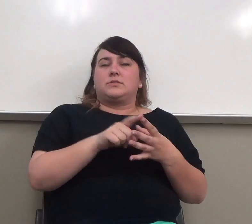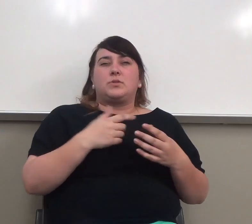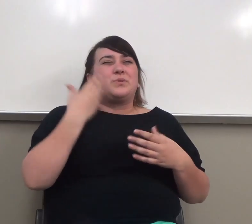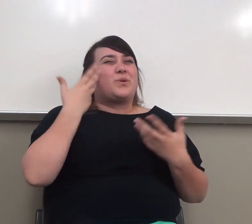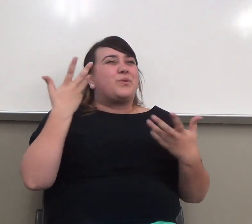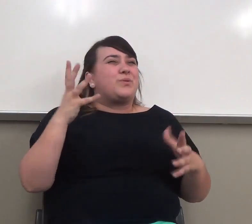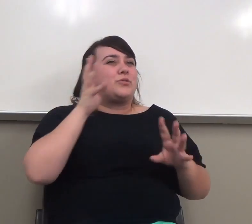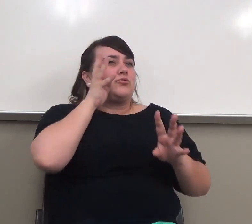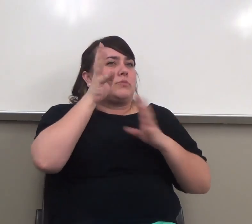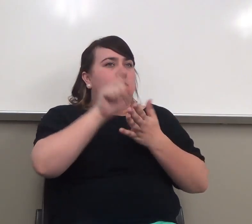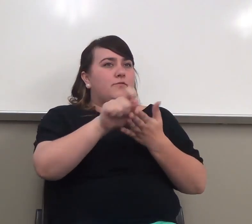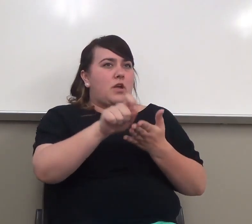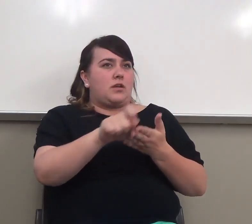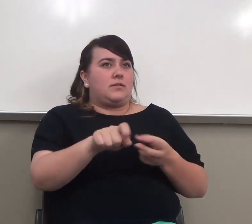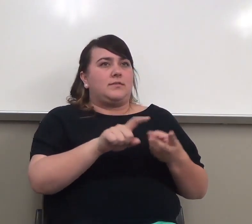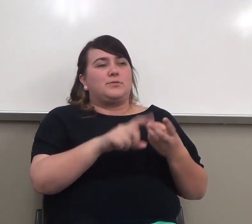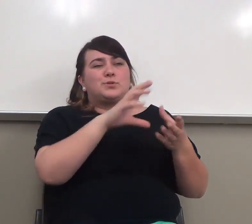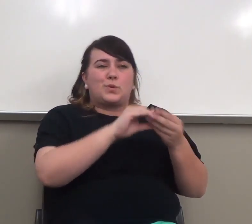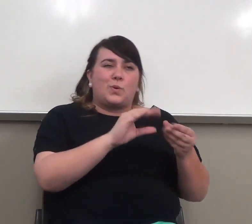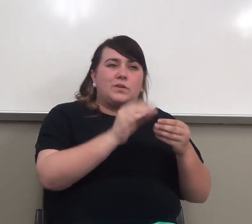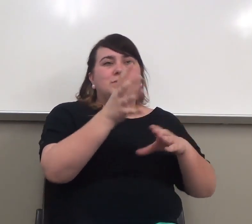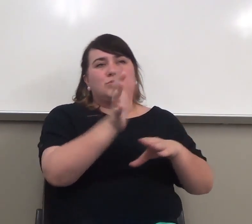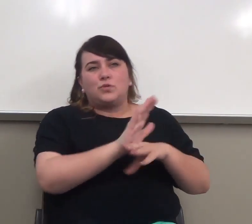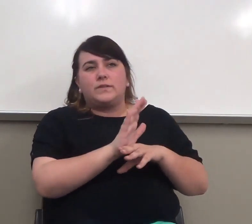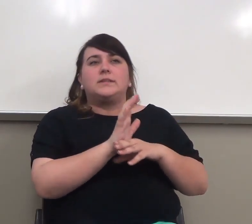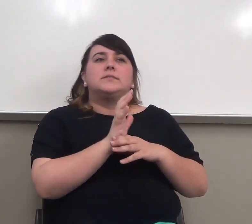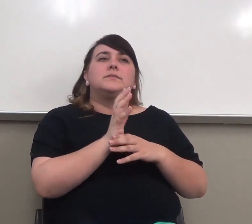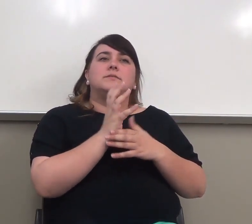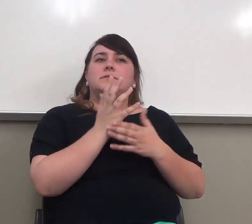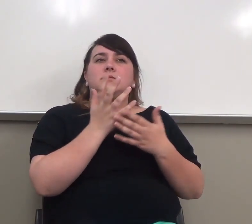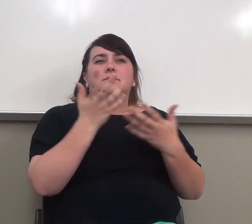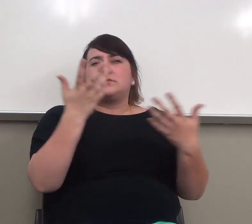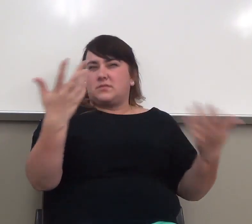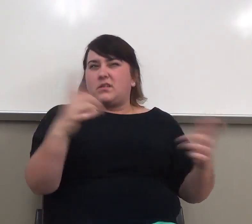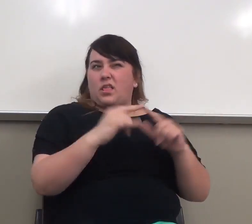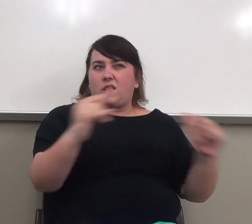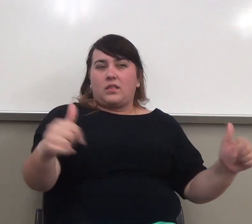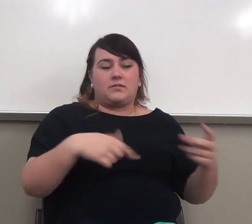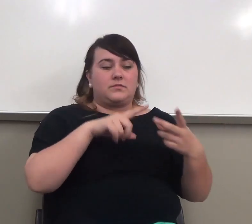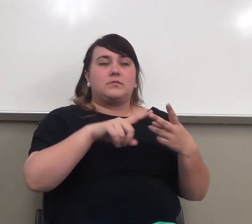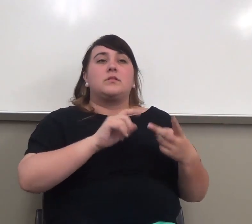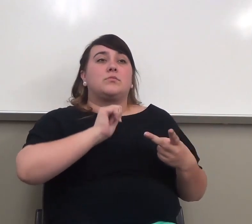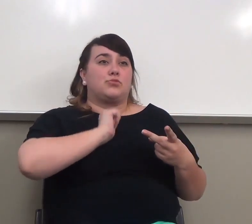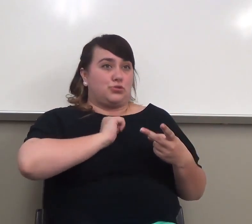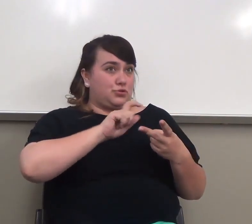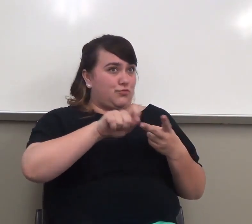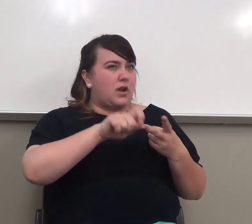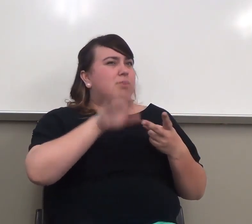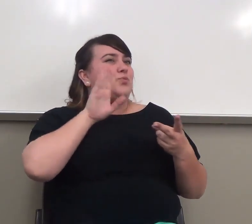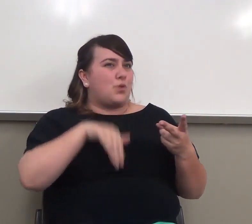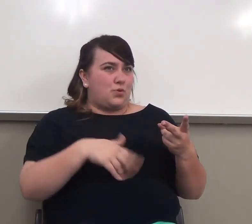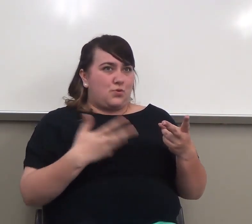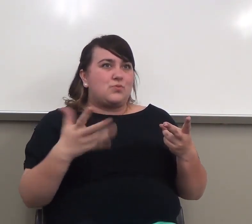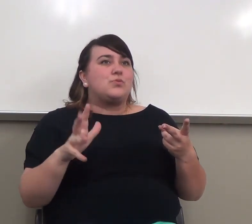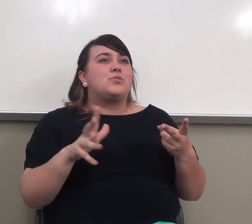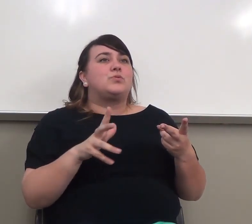that every type of writing in the world can be put into one of those 4 categories. Okay?